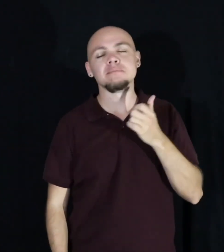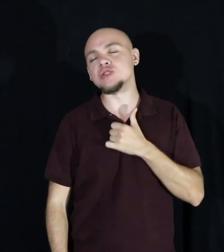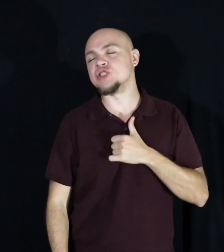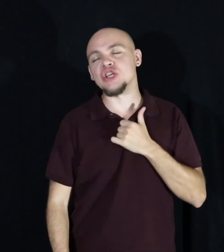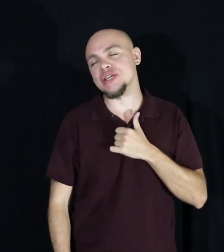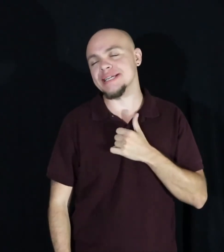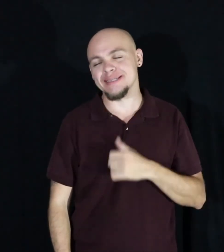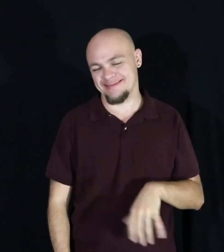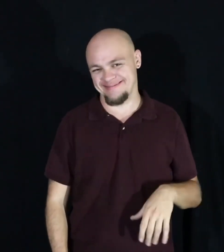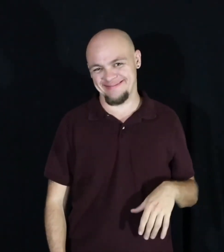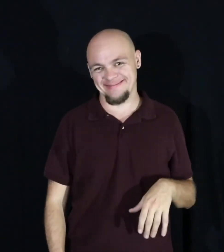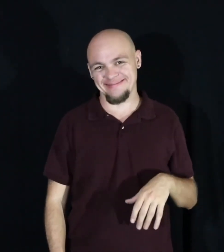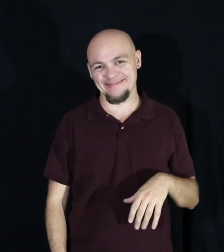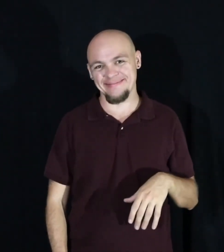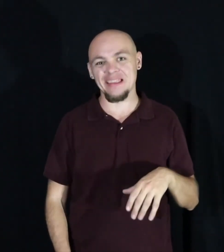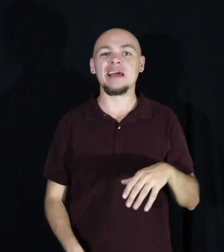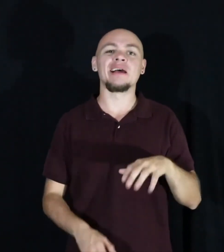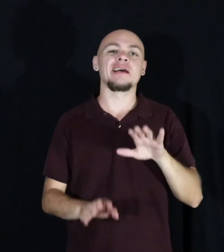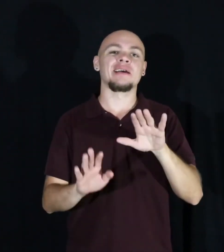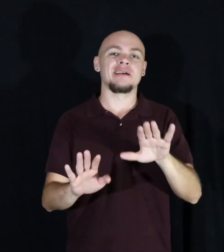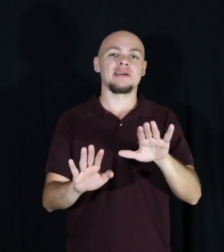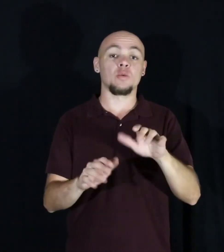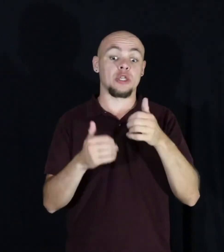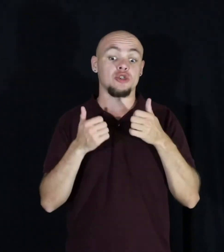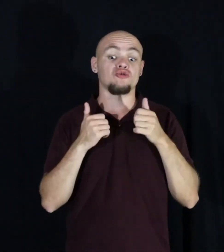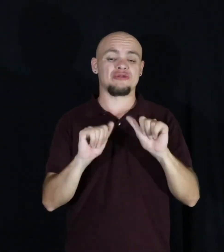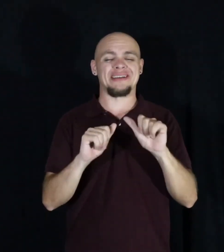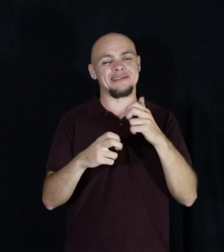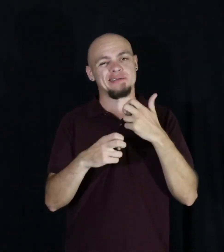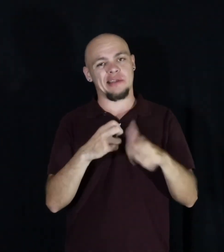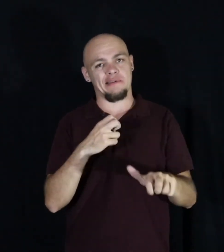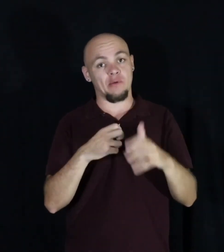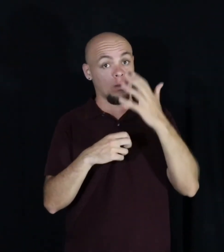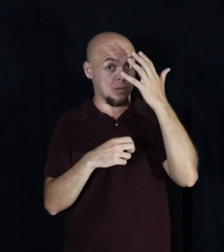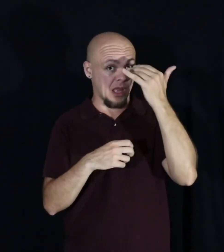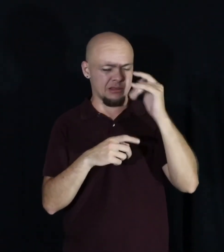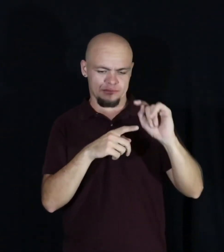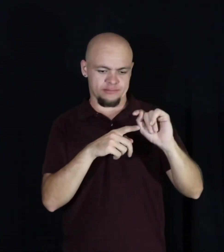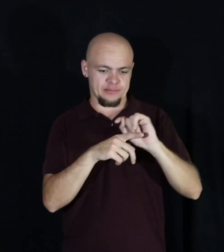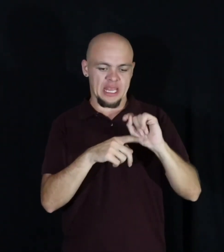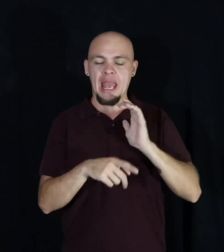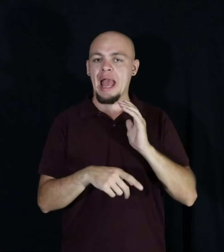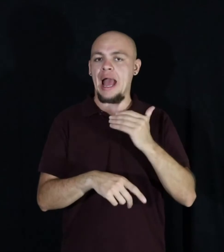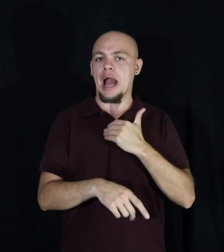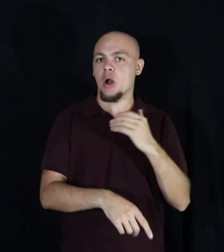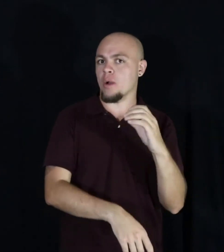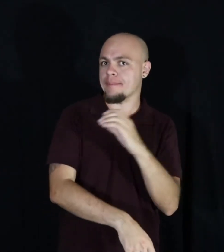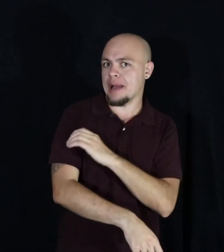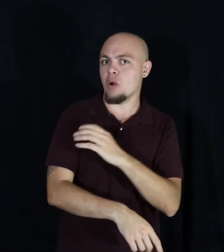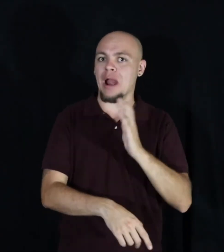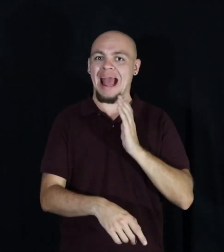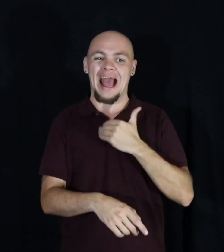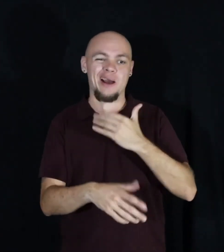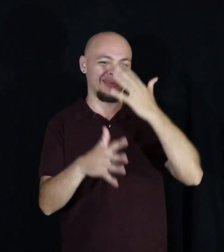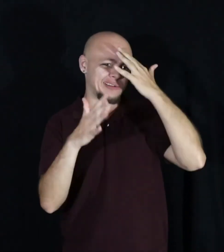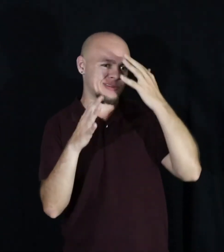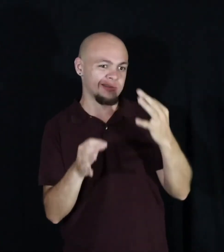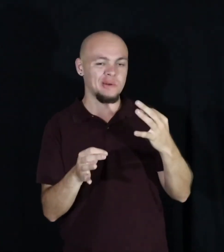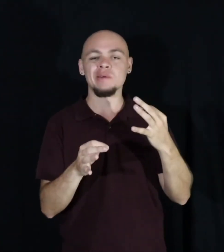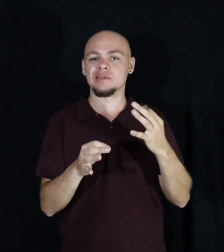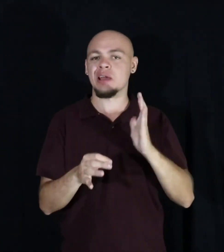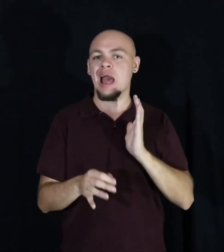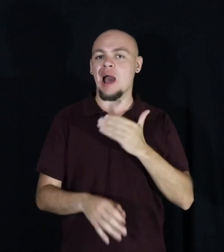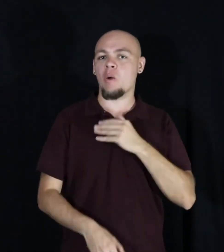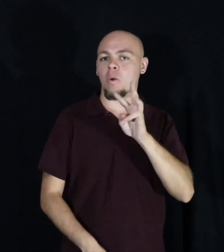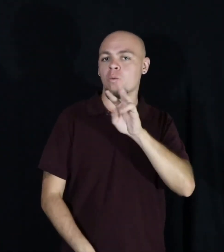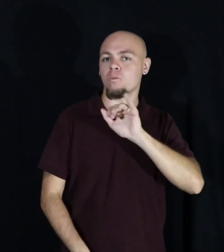This is far more difficult than it sounds when you try it, because we have been so conditioned to give away our will and our choice by how we speak.